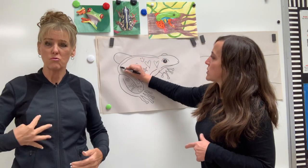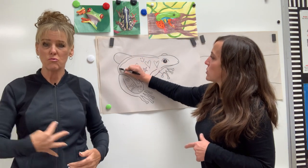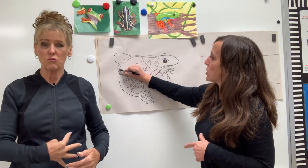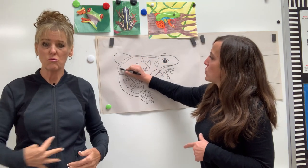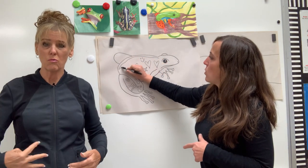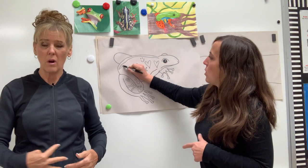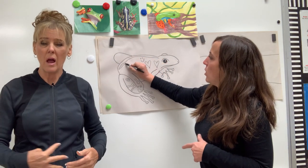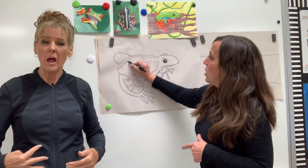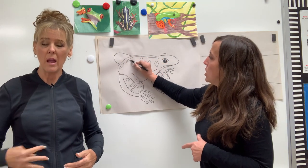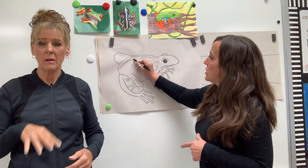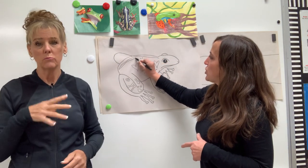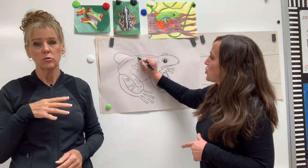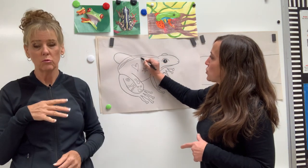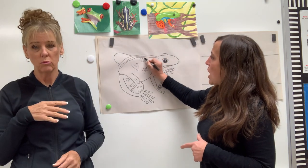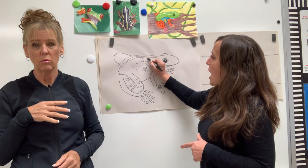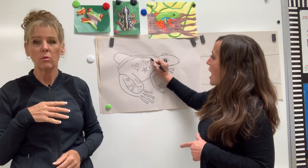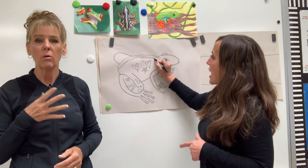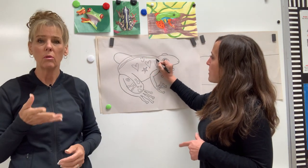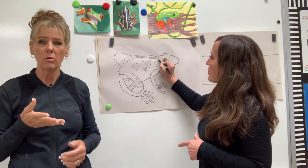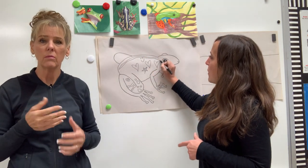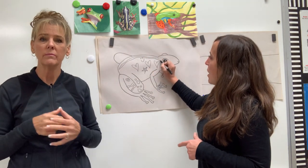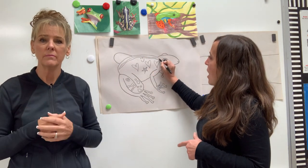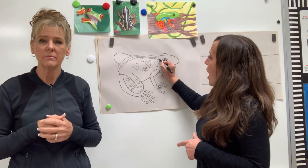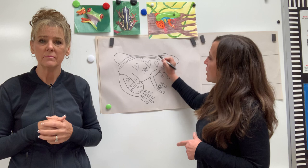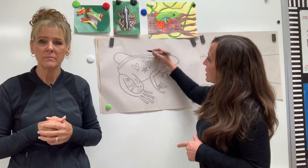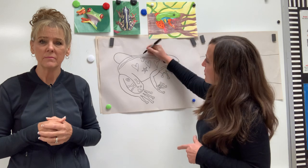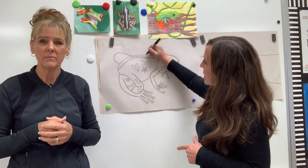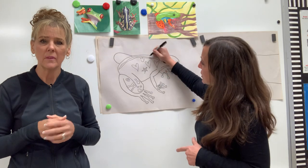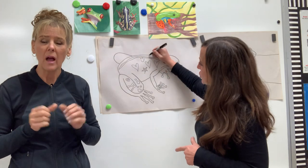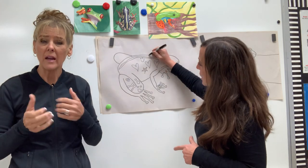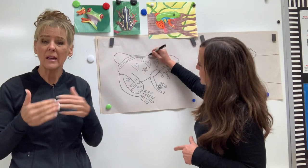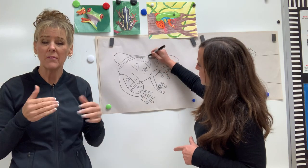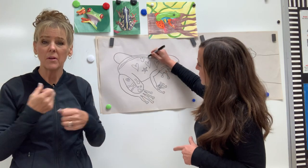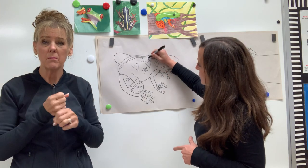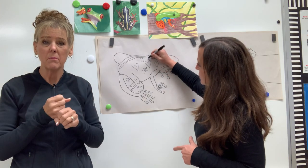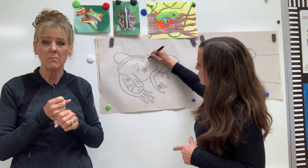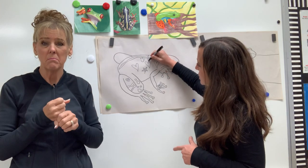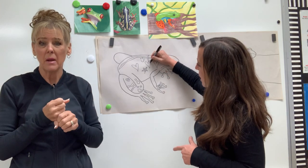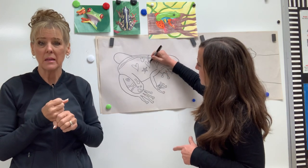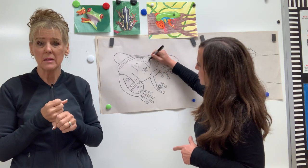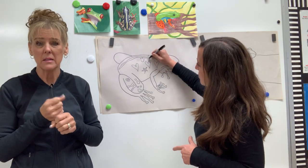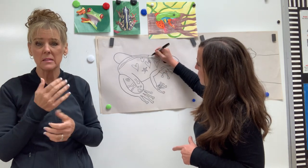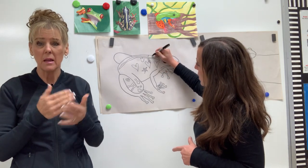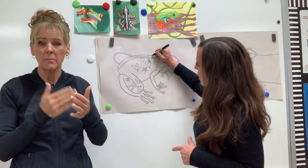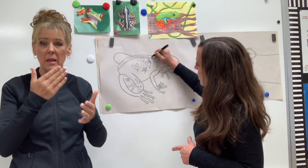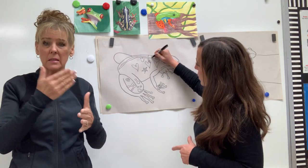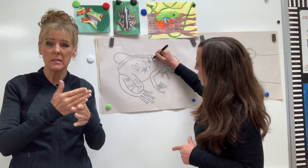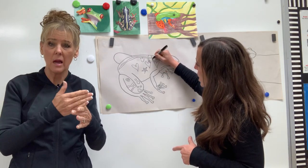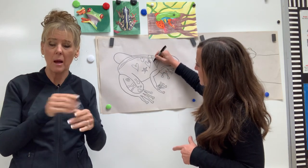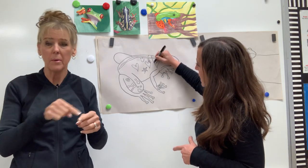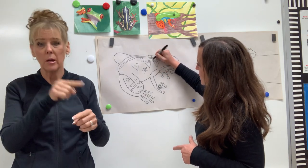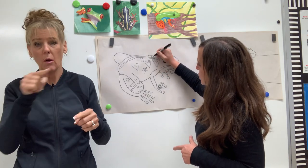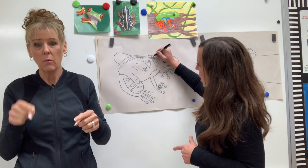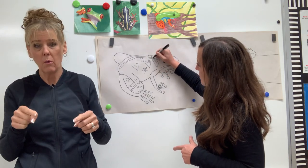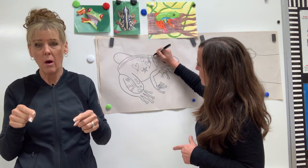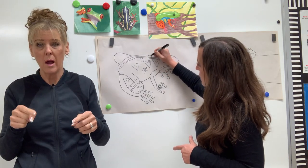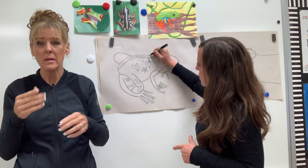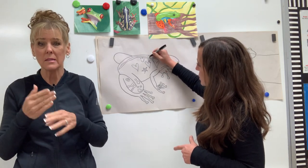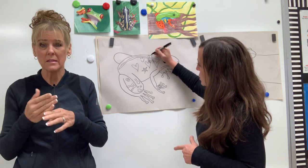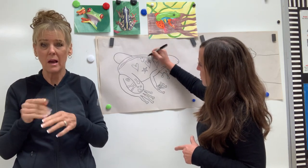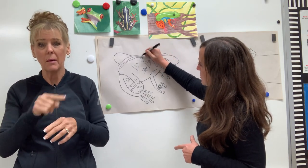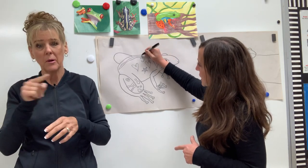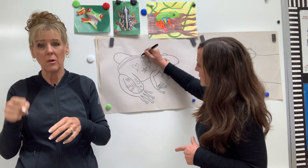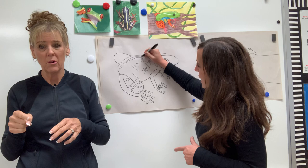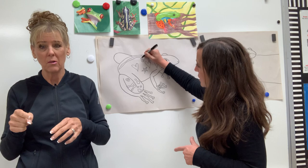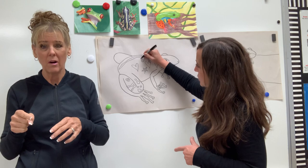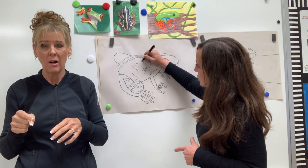can make this sort of cool stripe. I could even make stripes that stop and jump over and go across that stripe if I